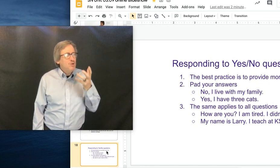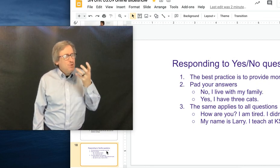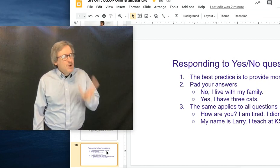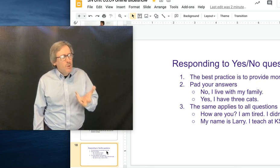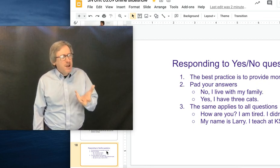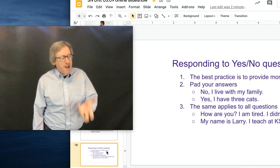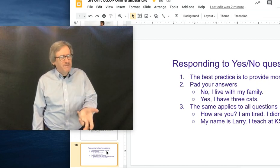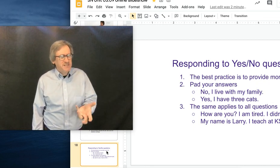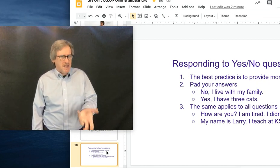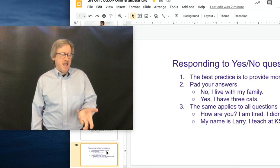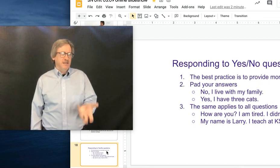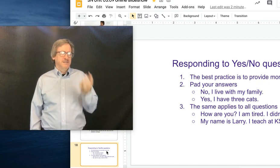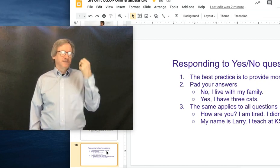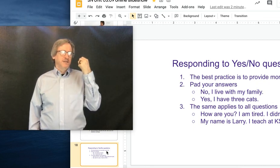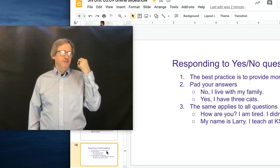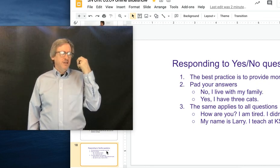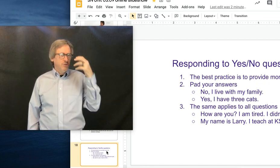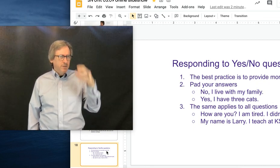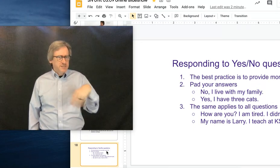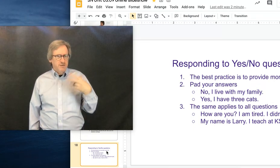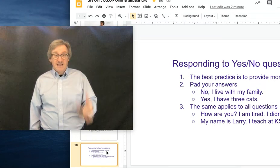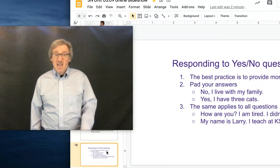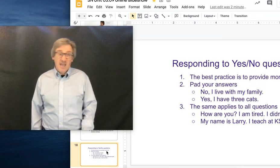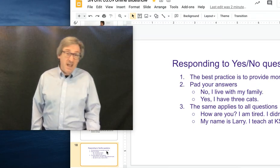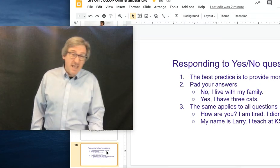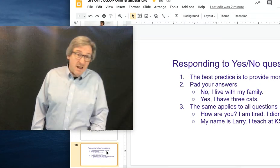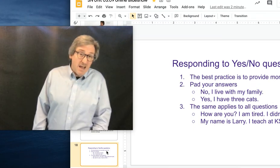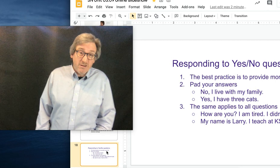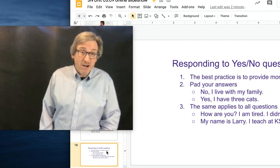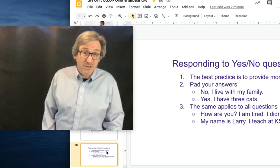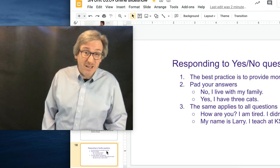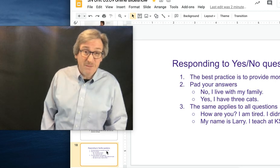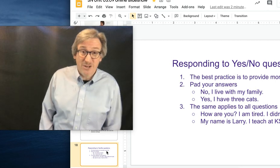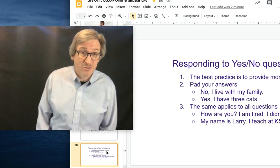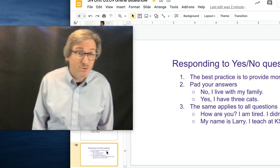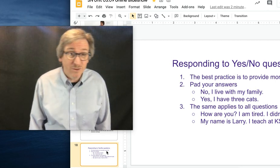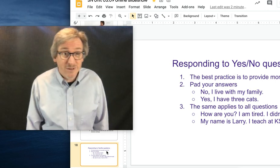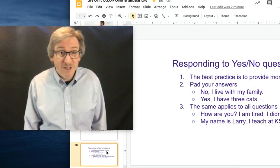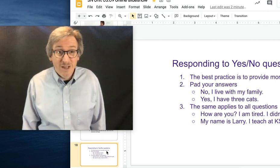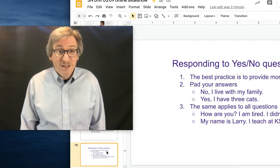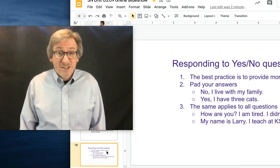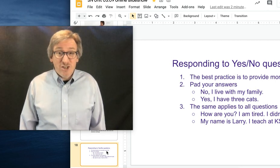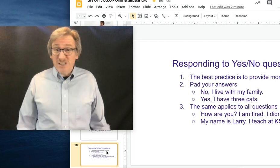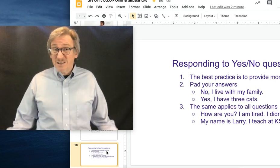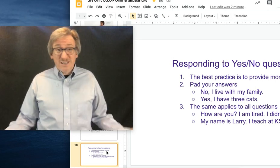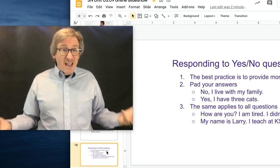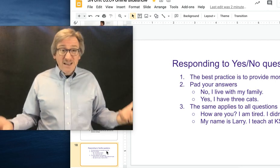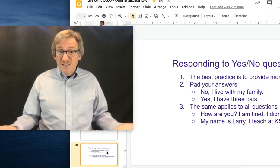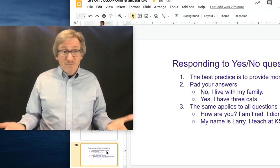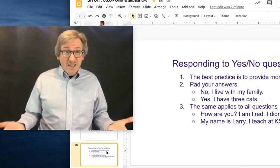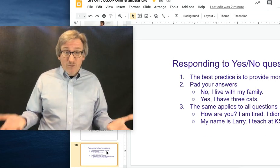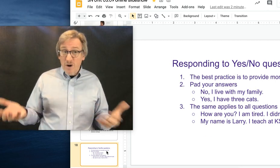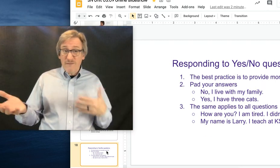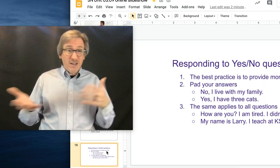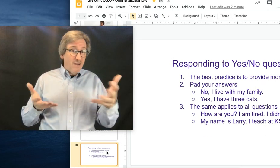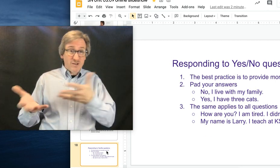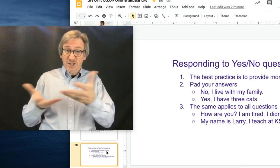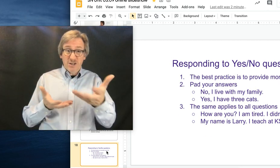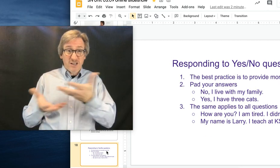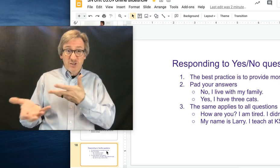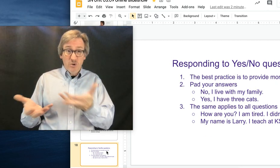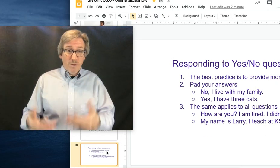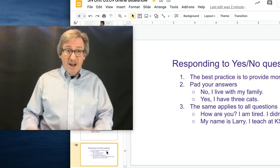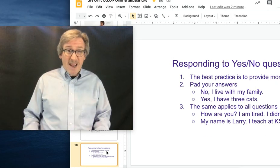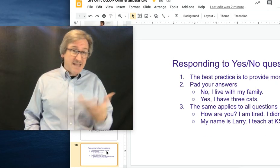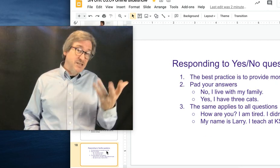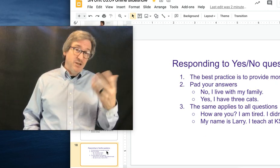but you know enough signs that you can start to add. And again, I don't care if you're telling me the truth. Just sign something. If we're having conversation